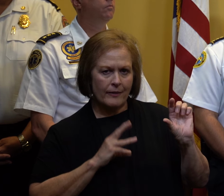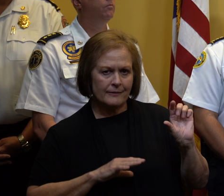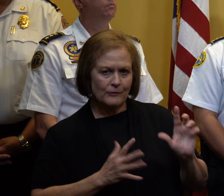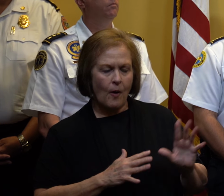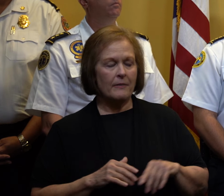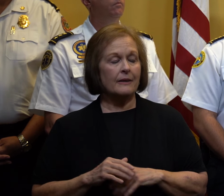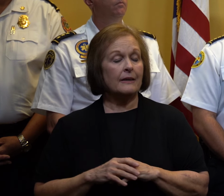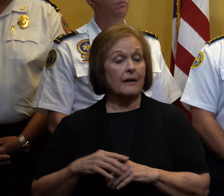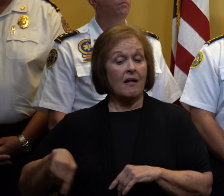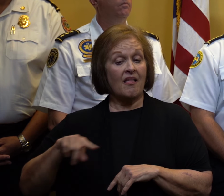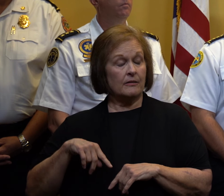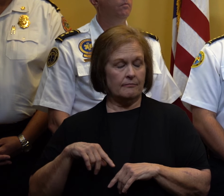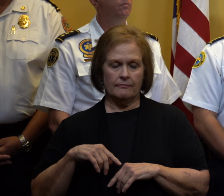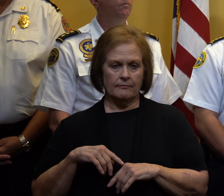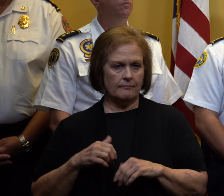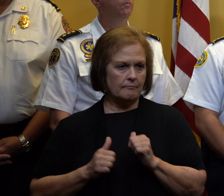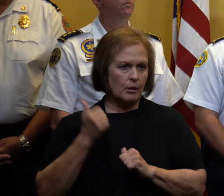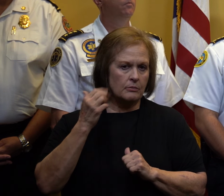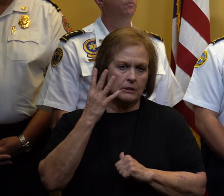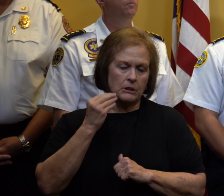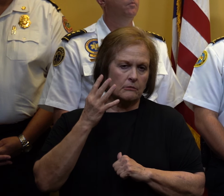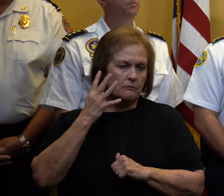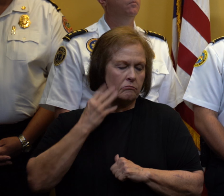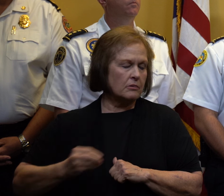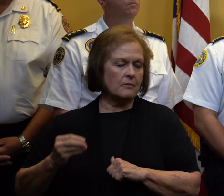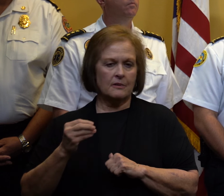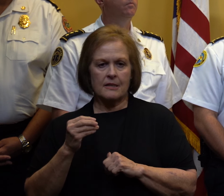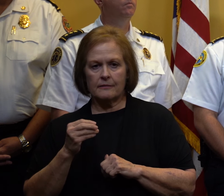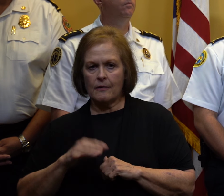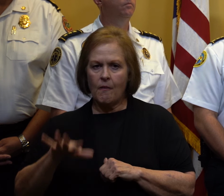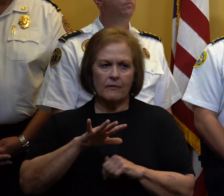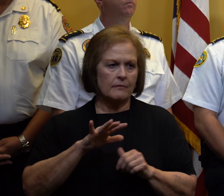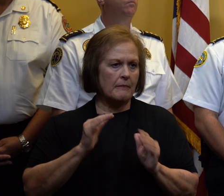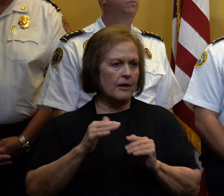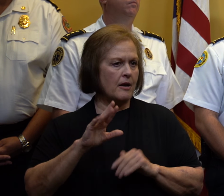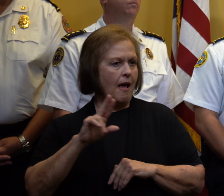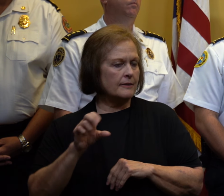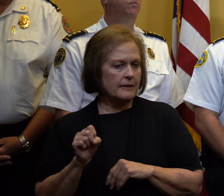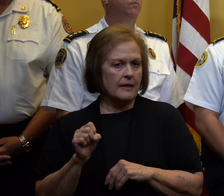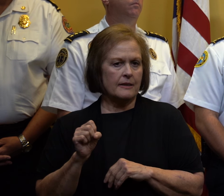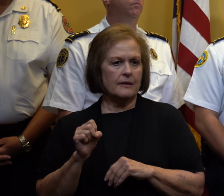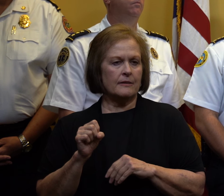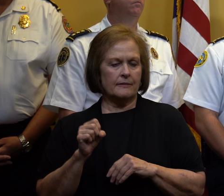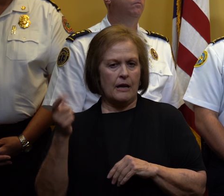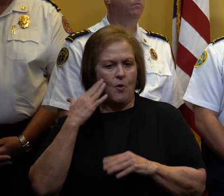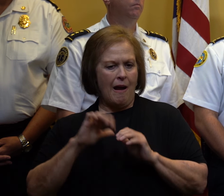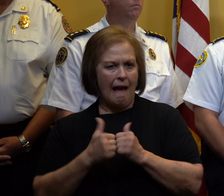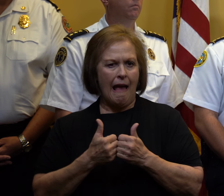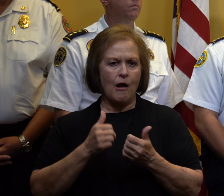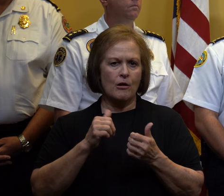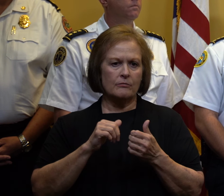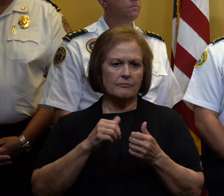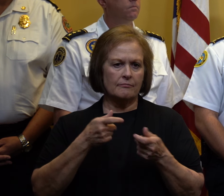These are some of the most experienced, trustworthy, and educated practice organizations in the United States dealing with disasters,